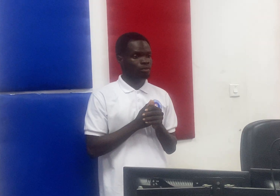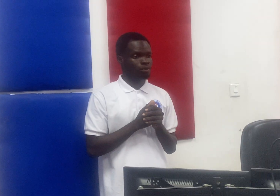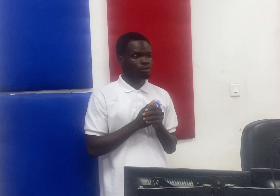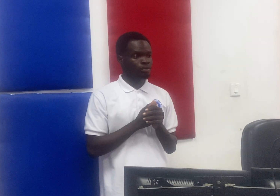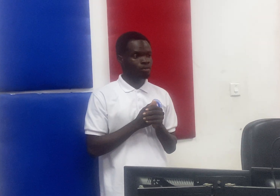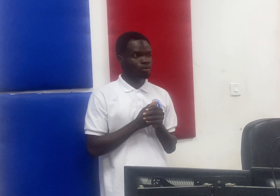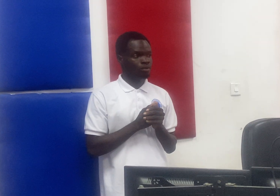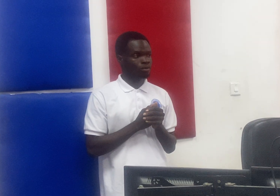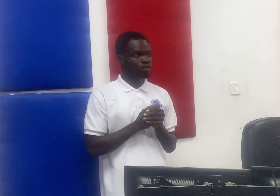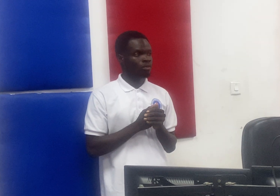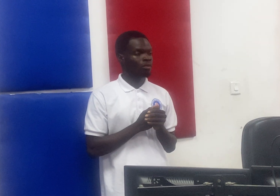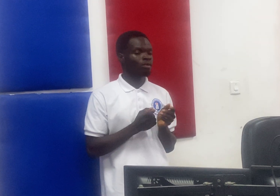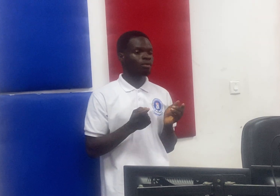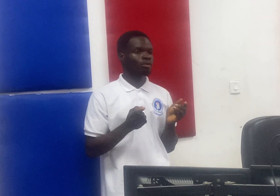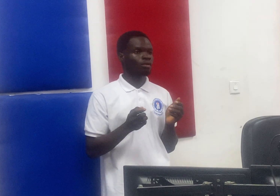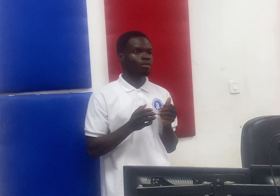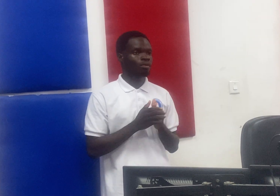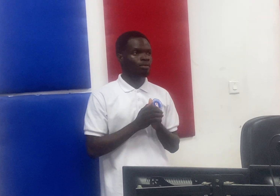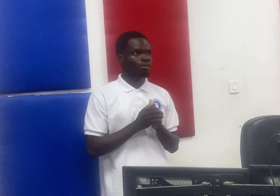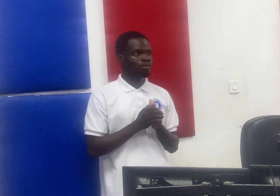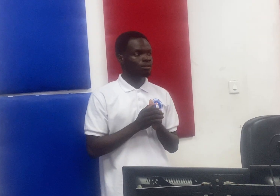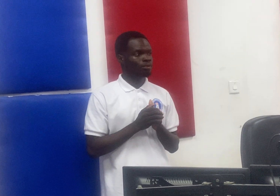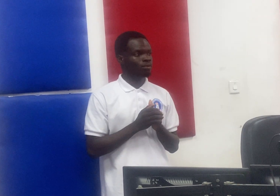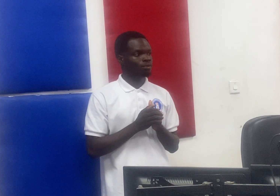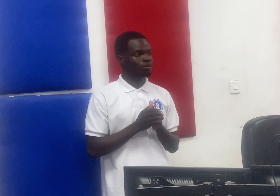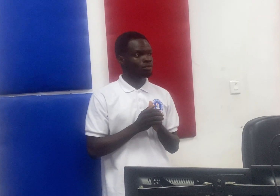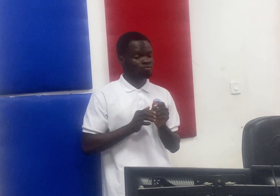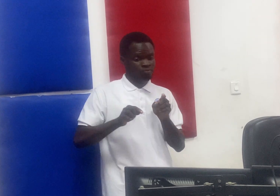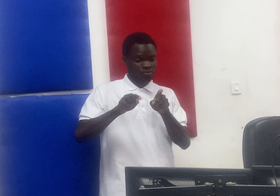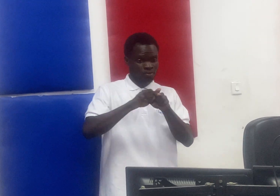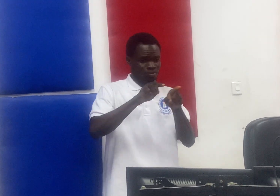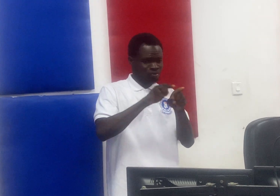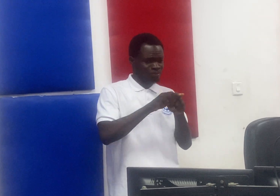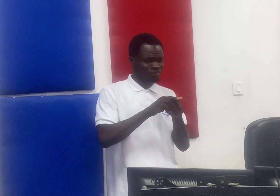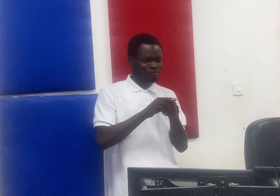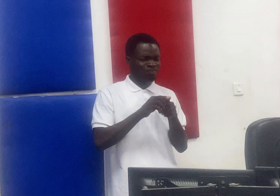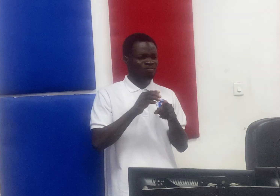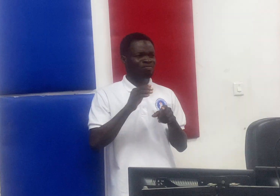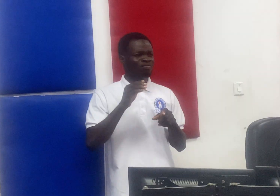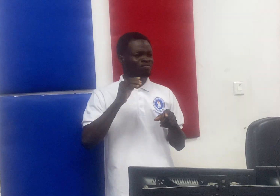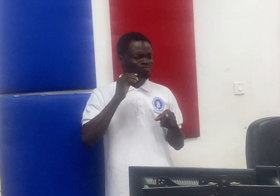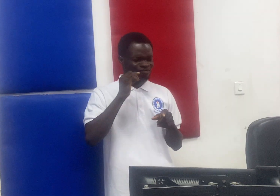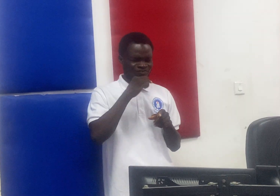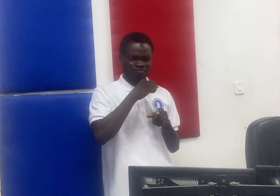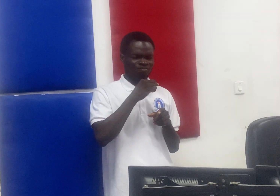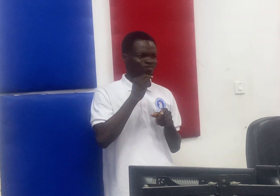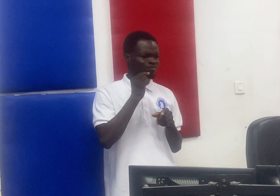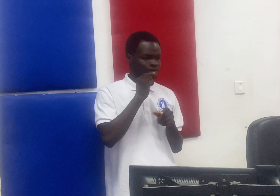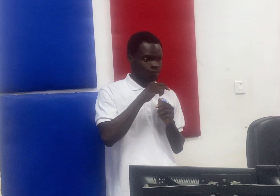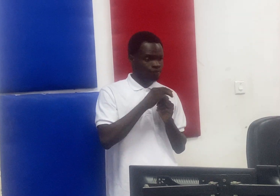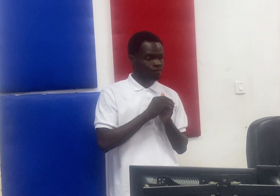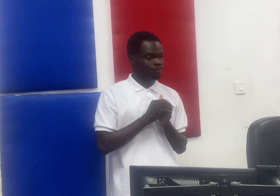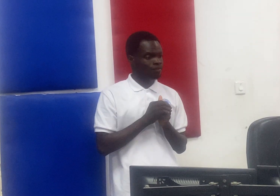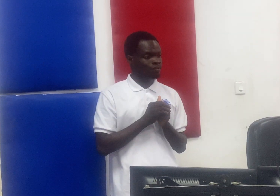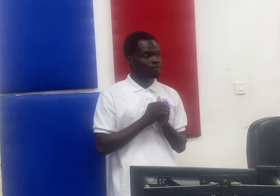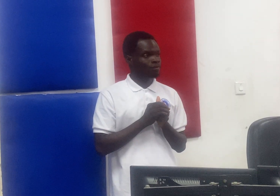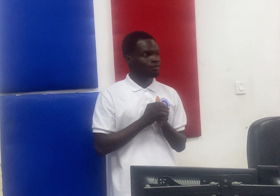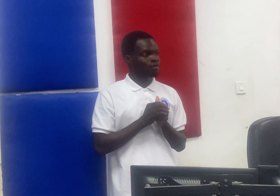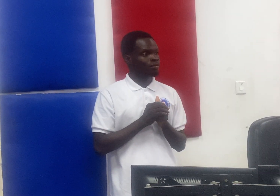what that thing is also a misconception. I take that as a misconception, and it's also a stereotype because